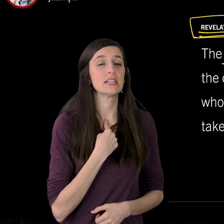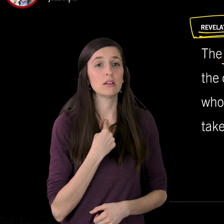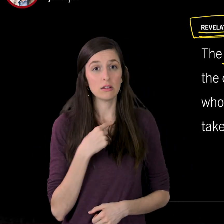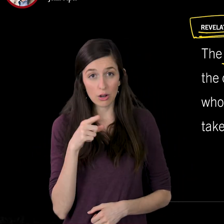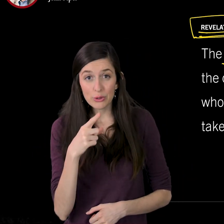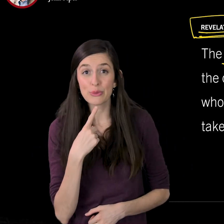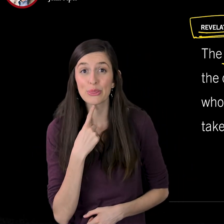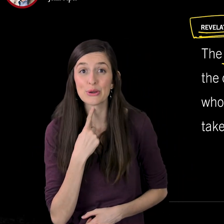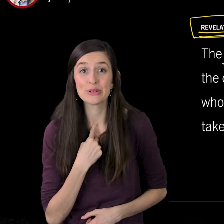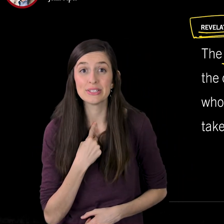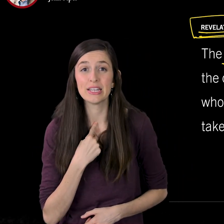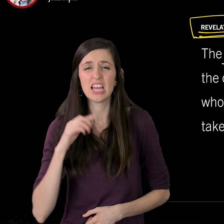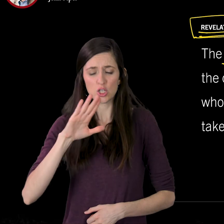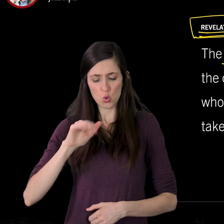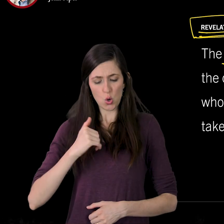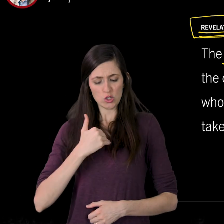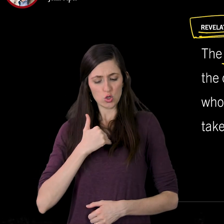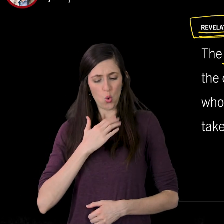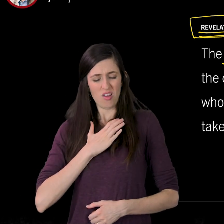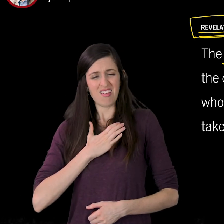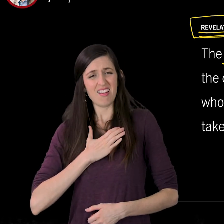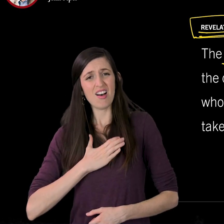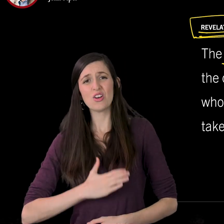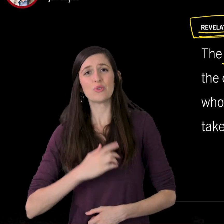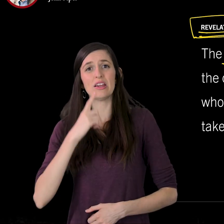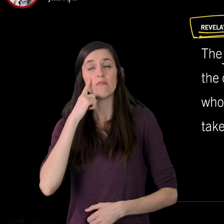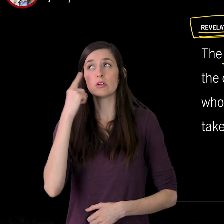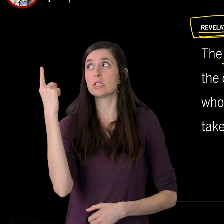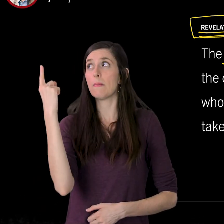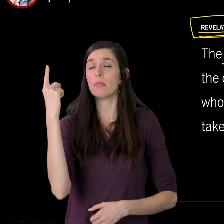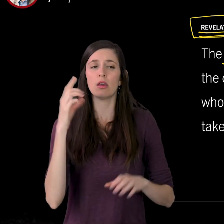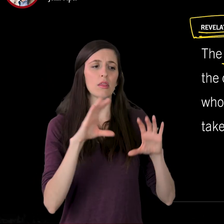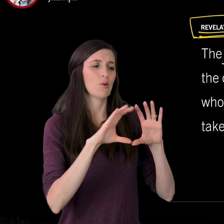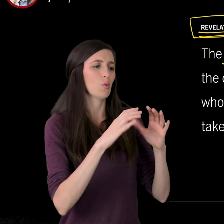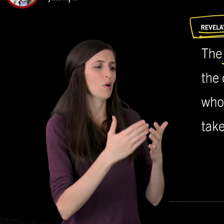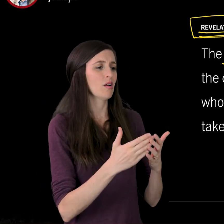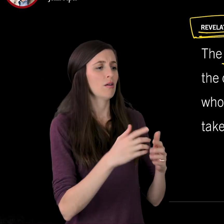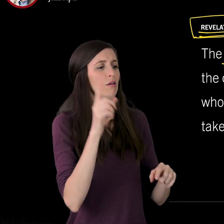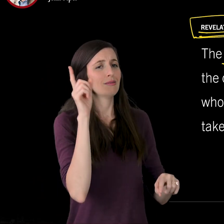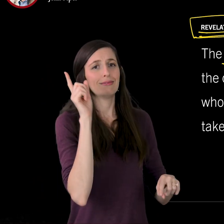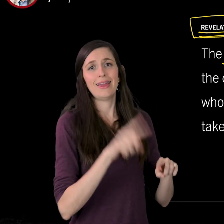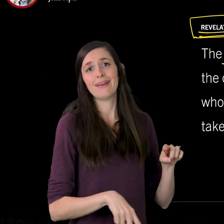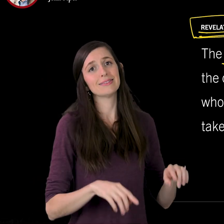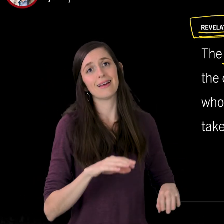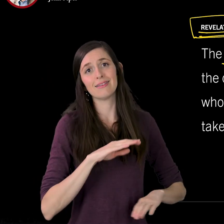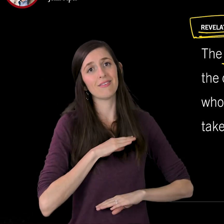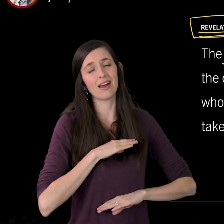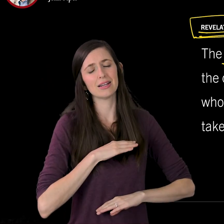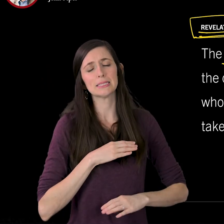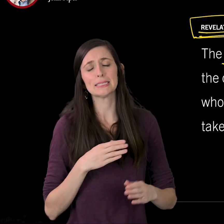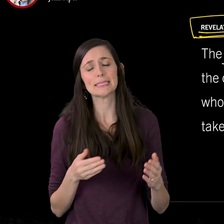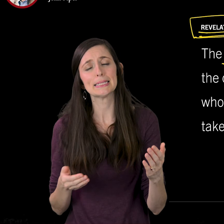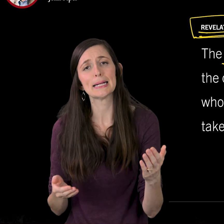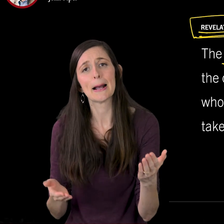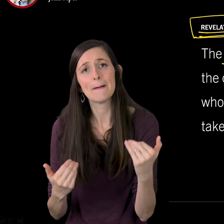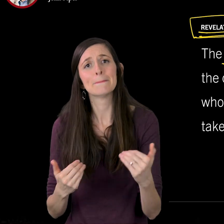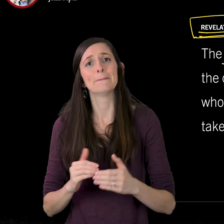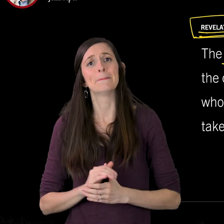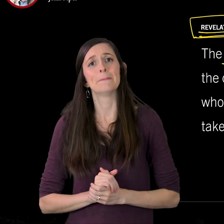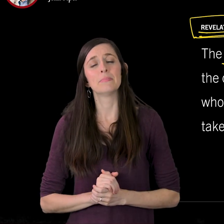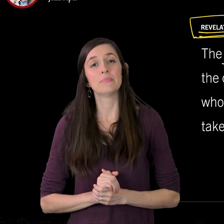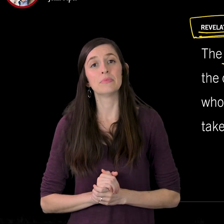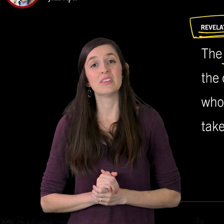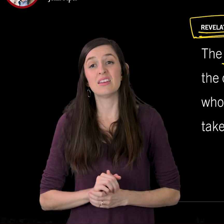thirsty is your soul hungry for something the world cannot give you come